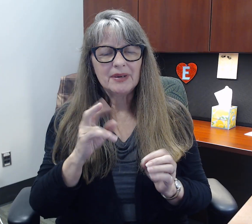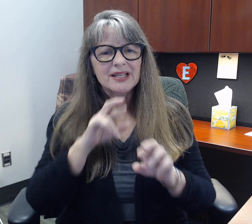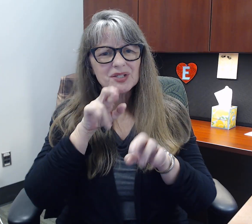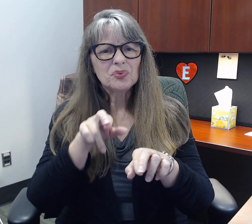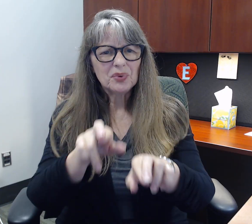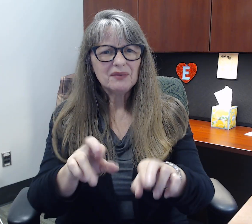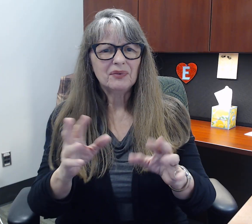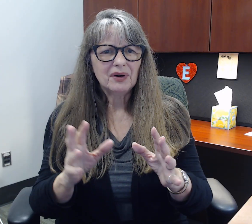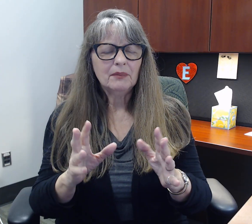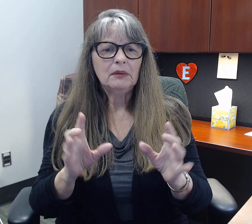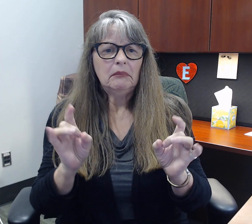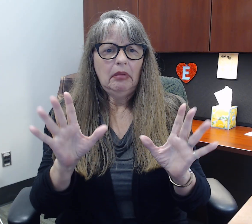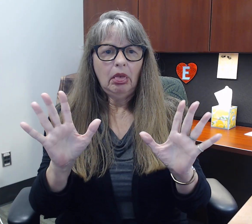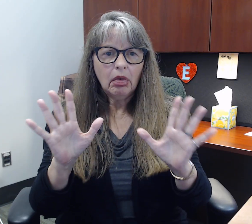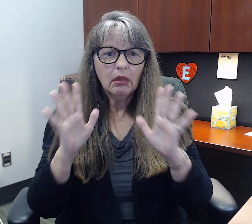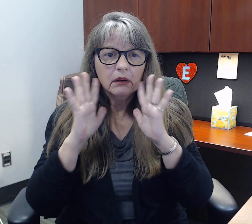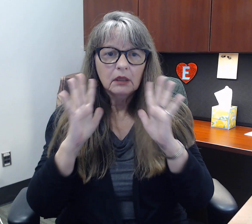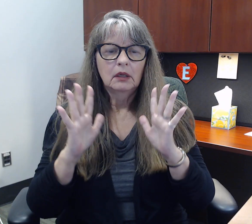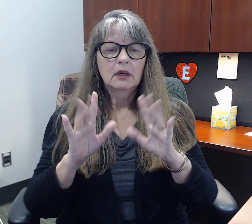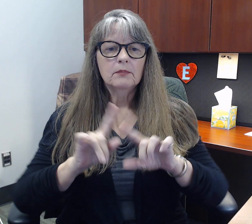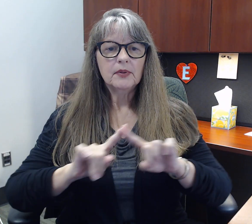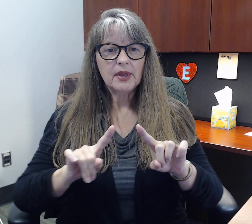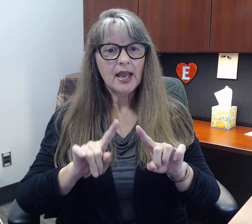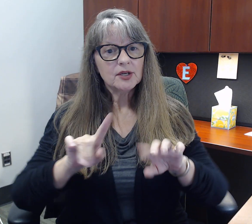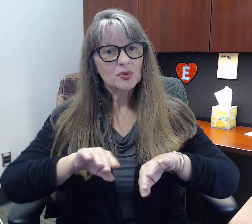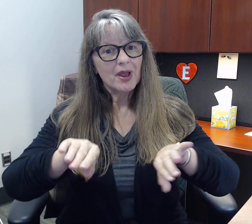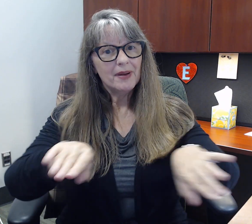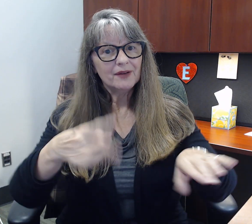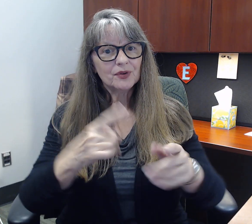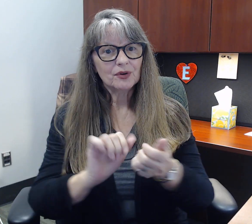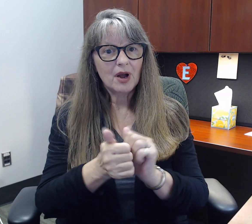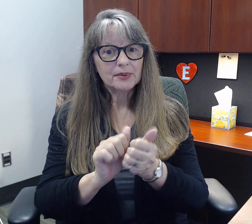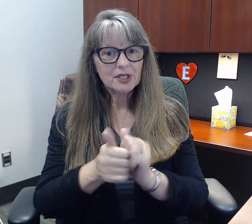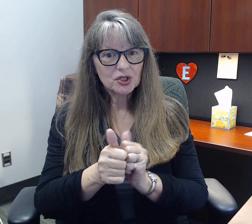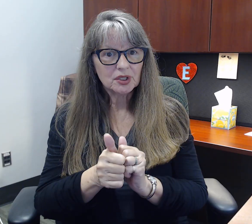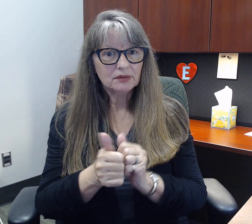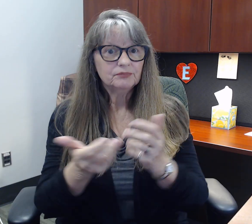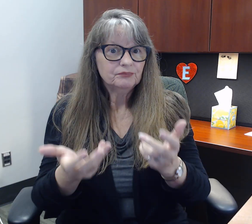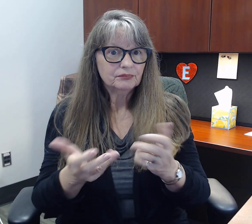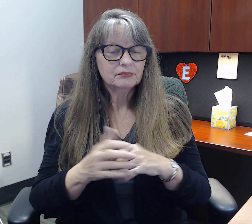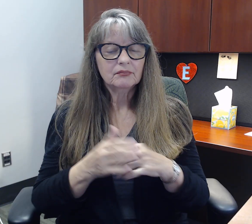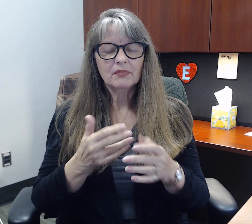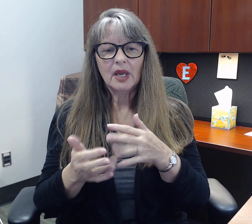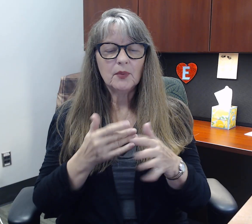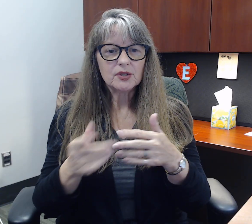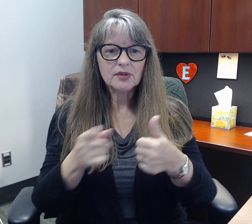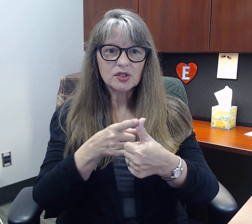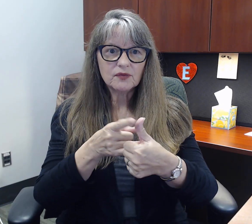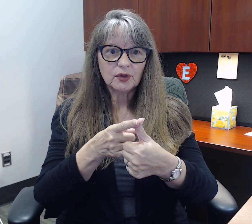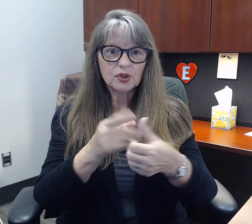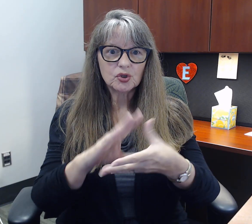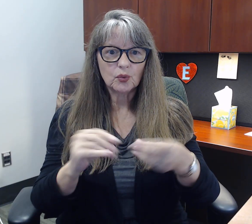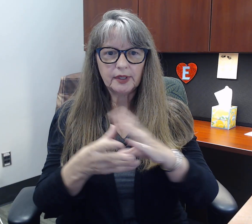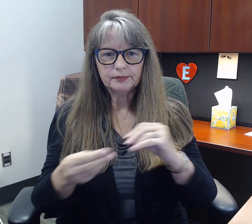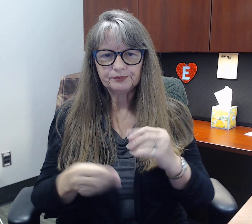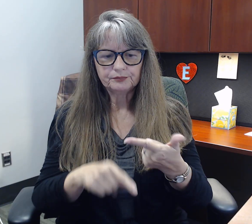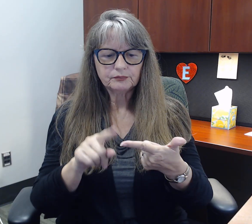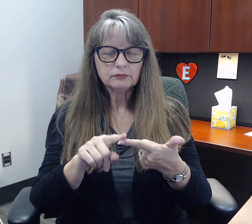it's a river. I mean," but they had to swim in it for their competition. Anyway, so that's the first story.